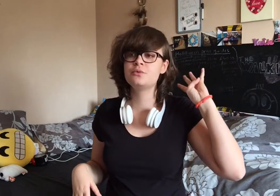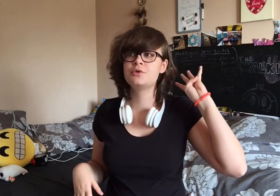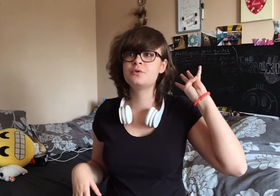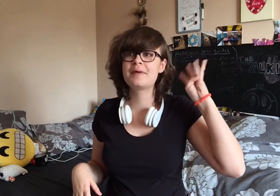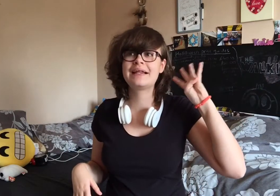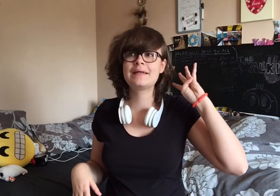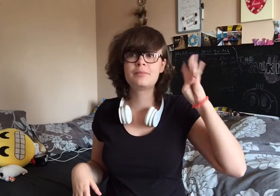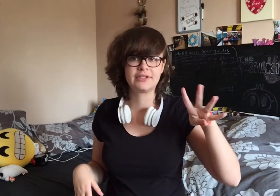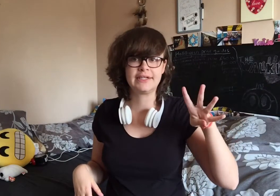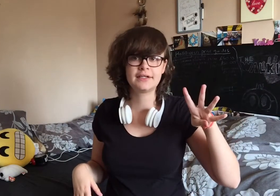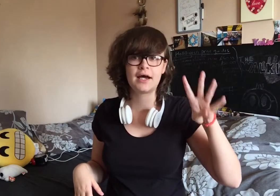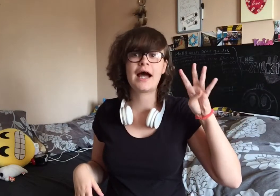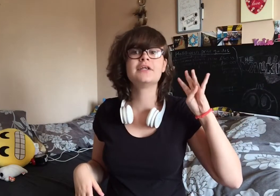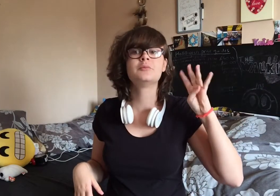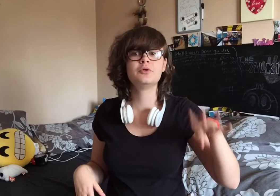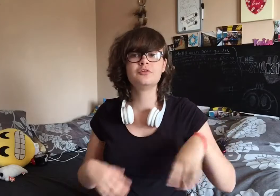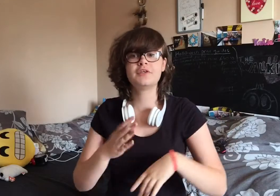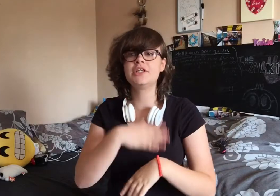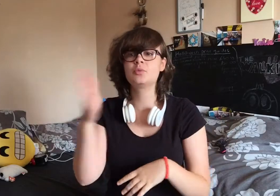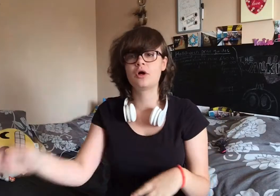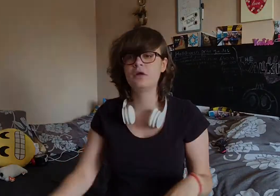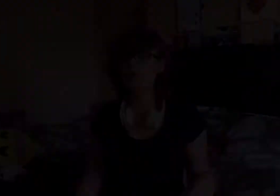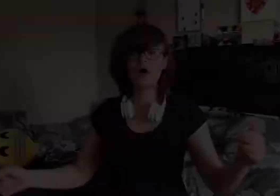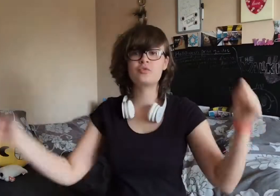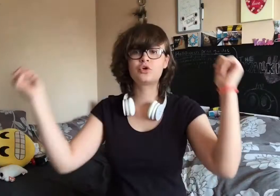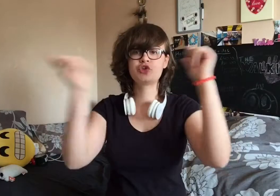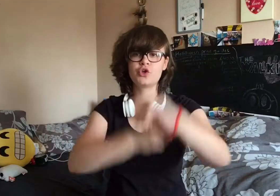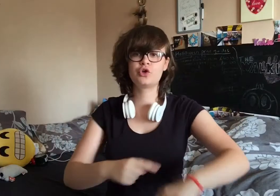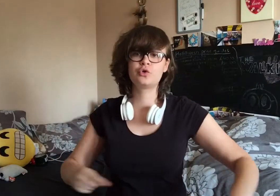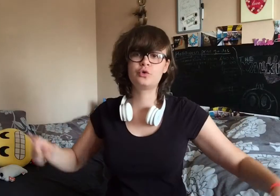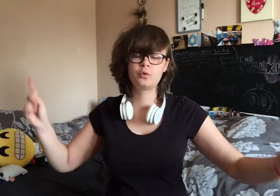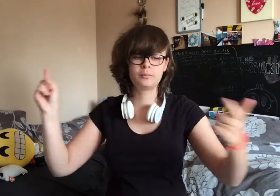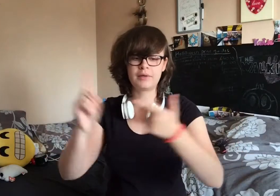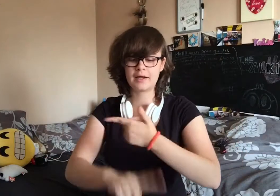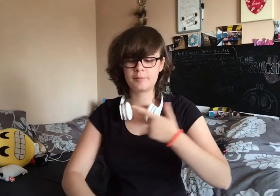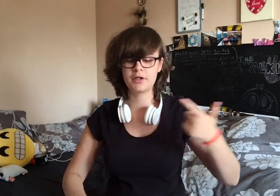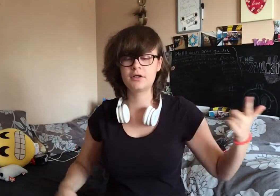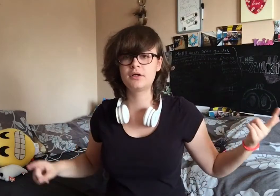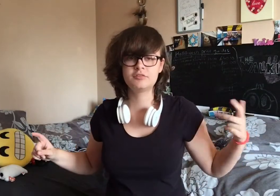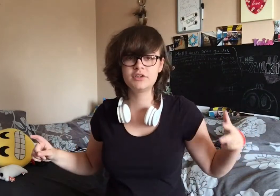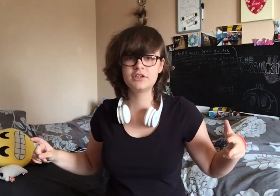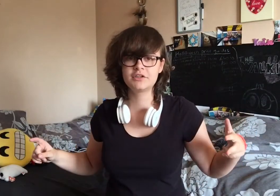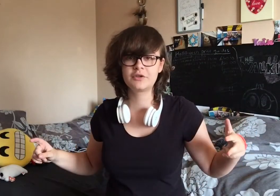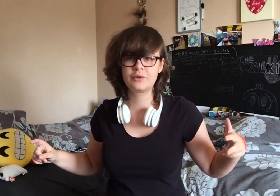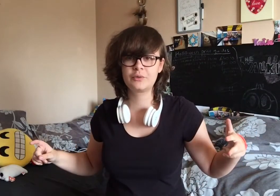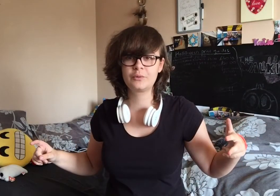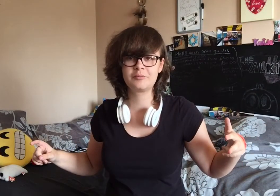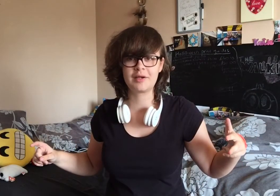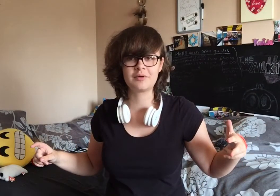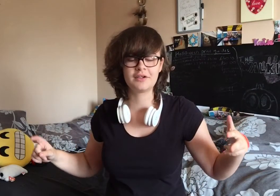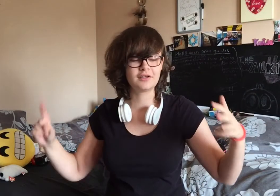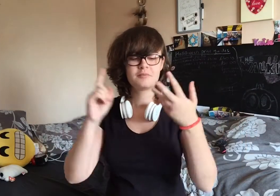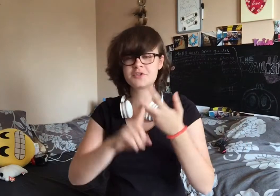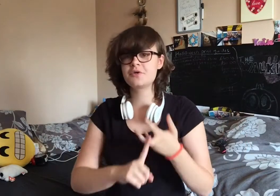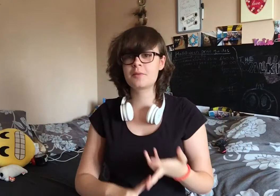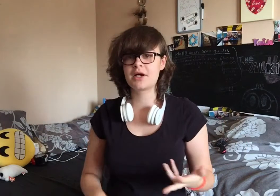to mainly bullying. I had to move each one. I've watched Tokyo Ghoul, Black Butler. Really like Tokyo Ghoul and Black Butler. Madoka